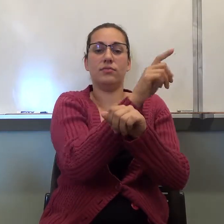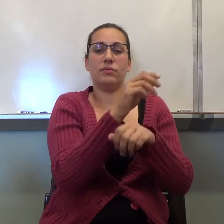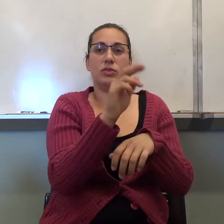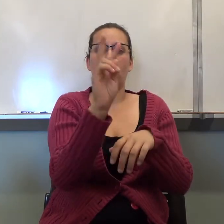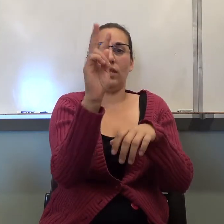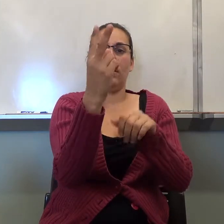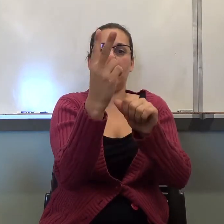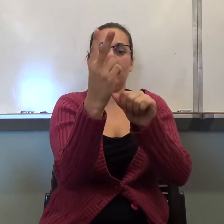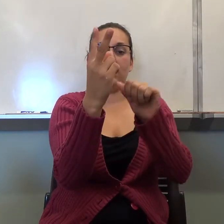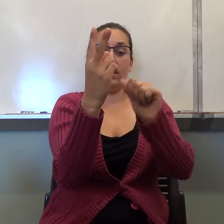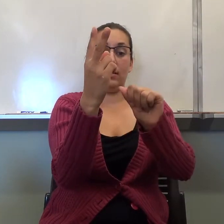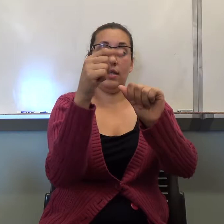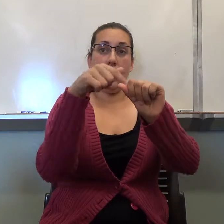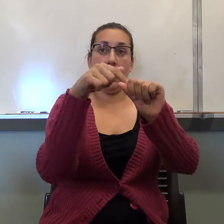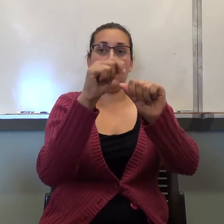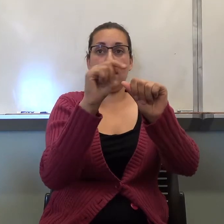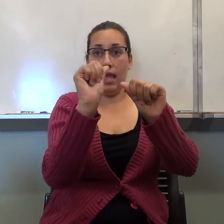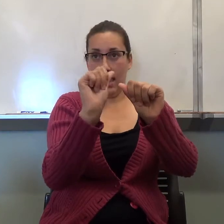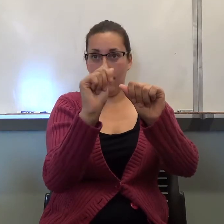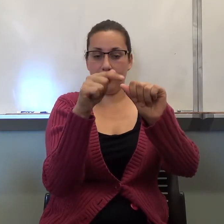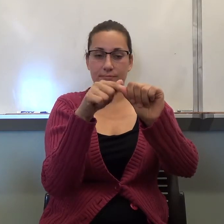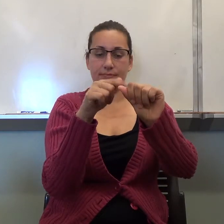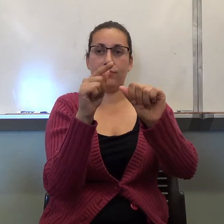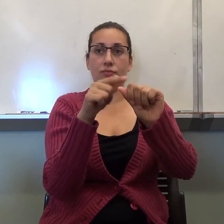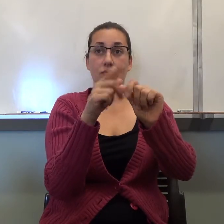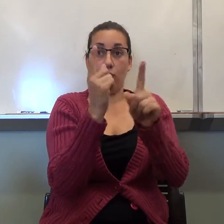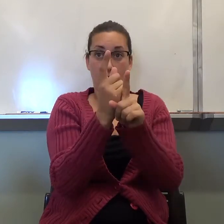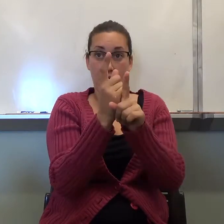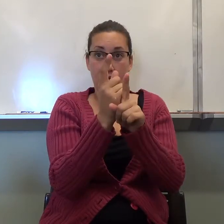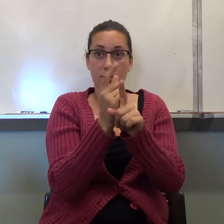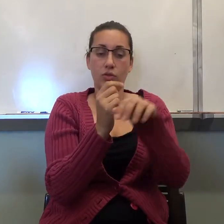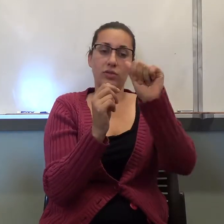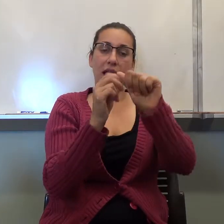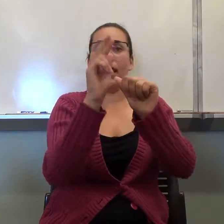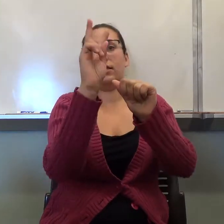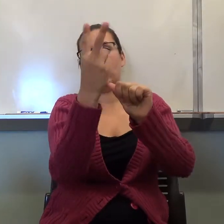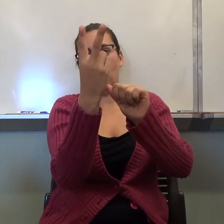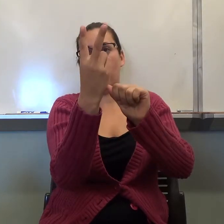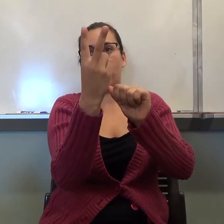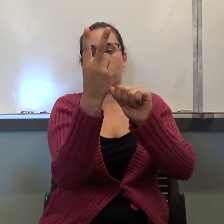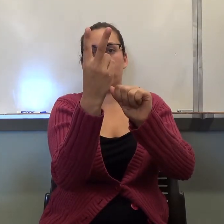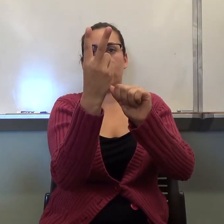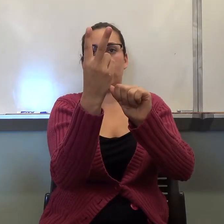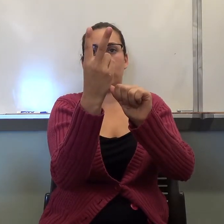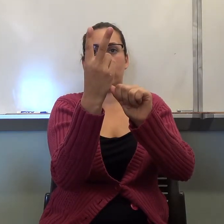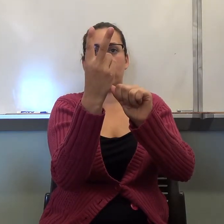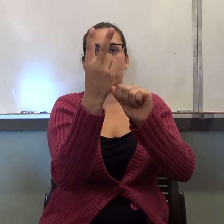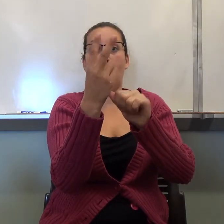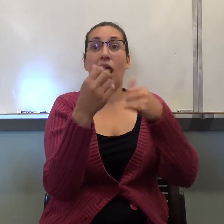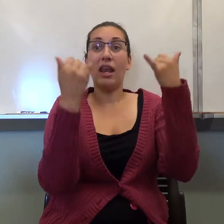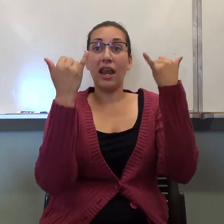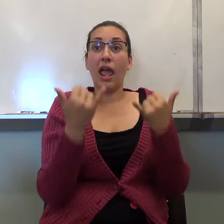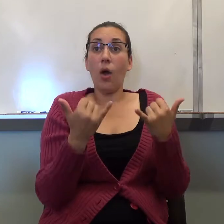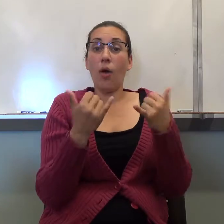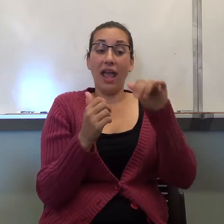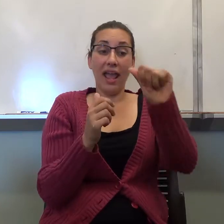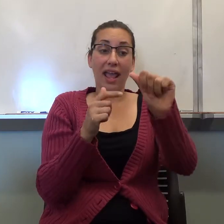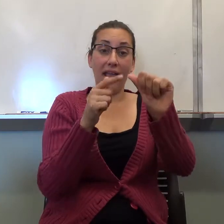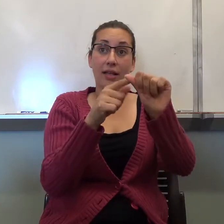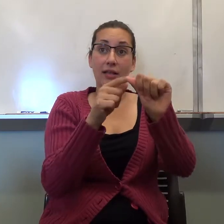left is A. Okay? However, now you're going to make A a -7.